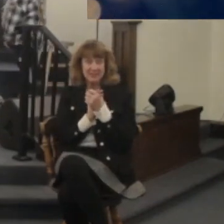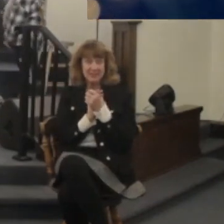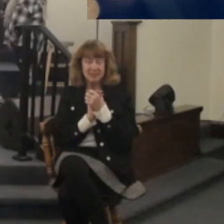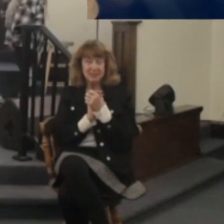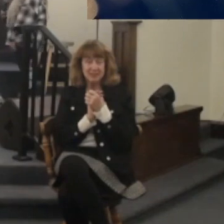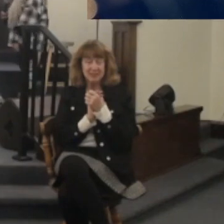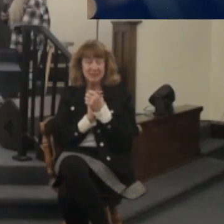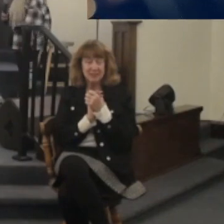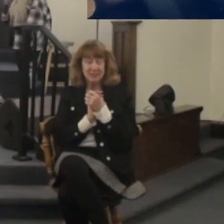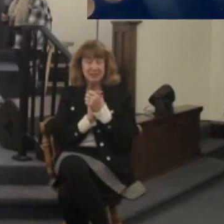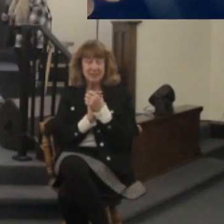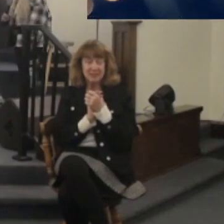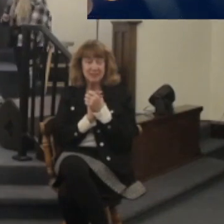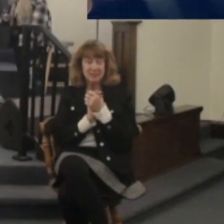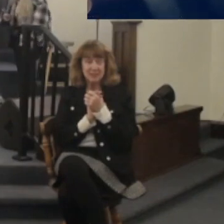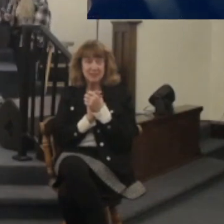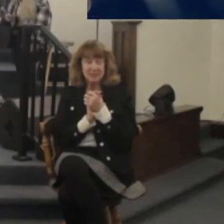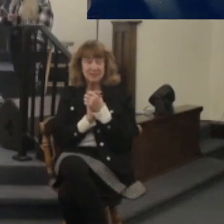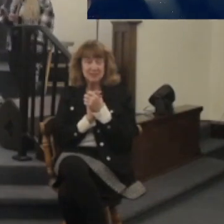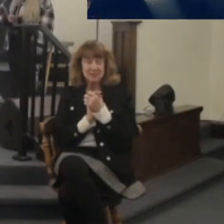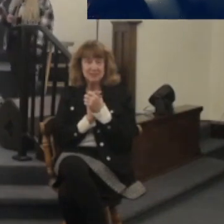Oh, yeah, absolutely.